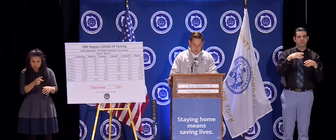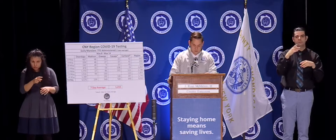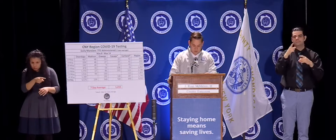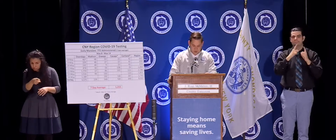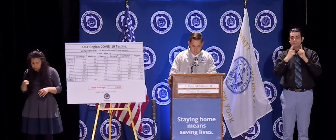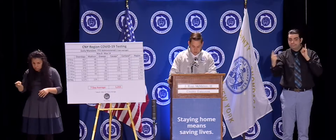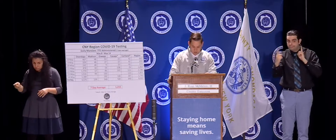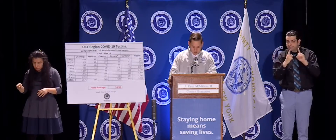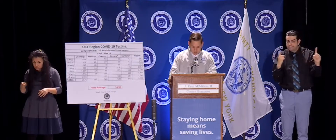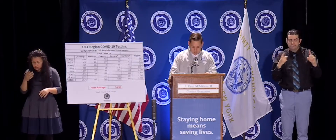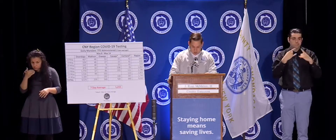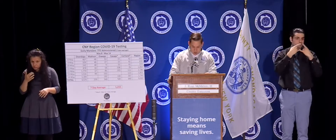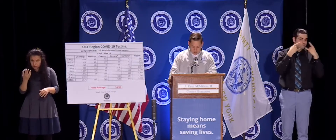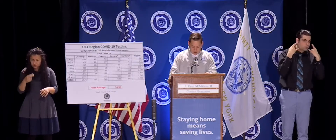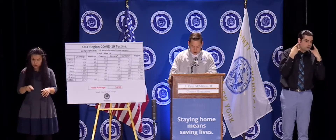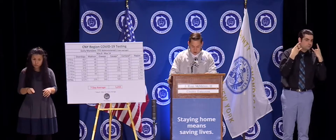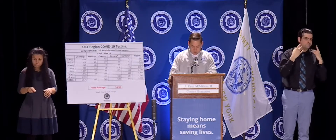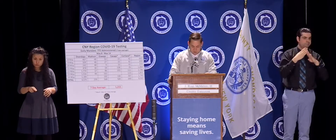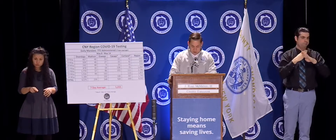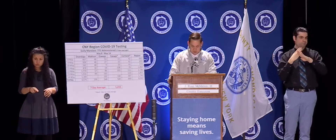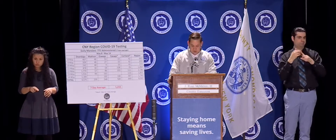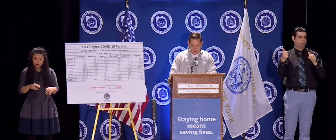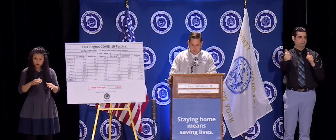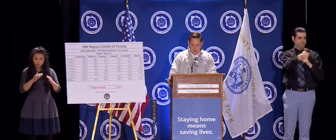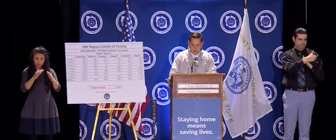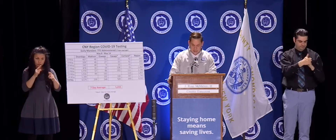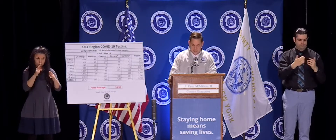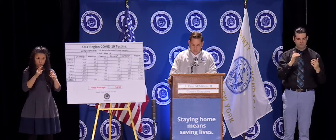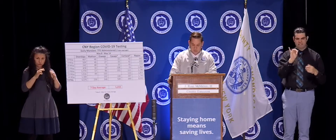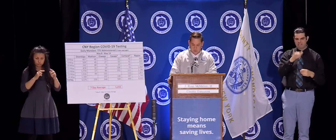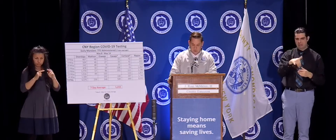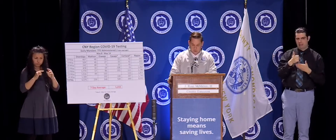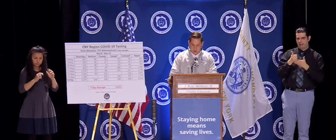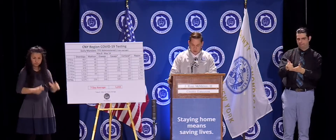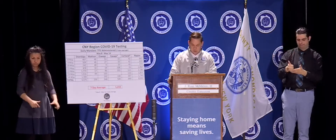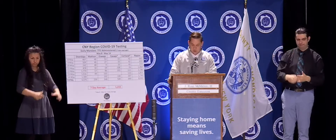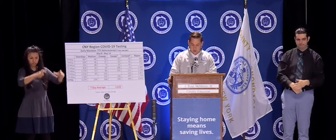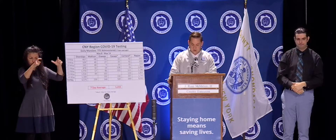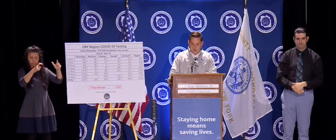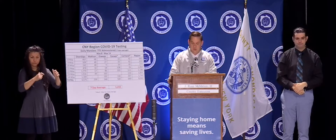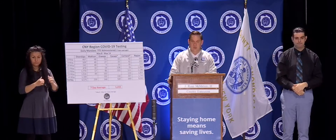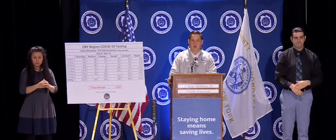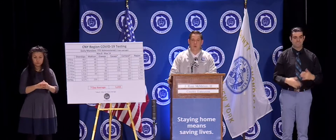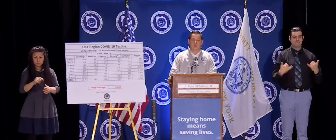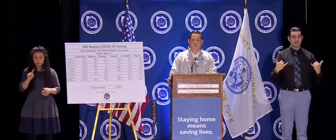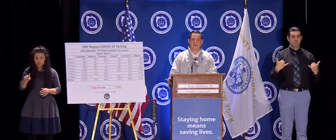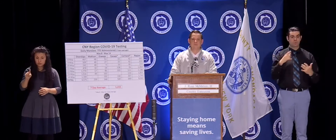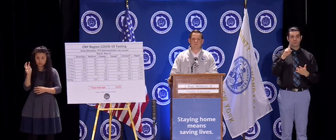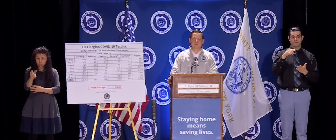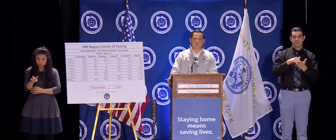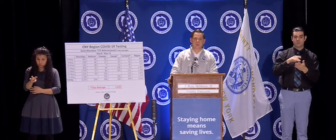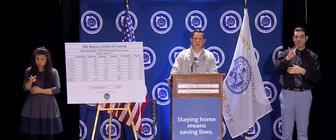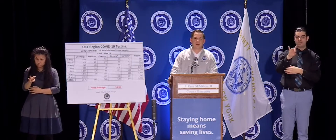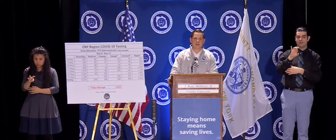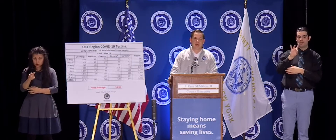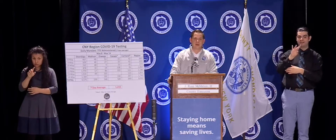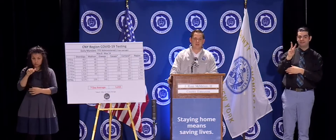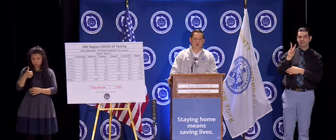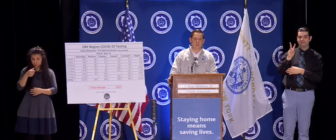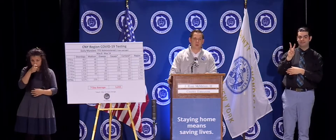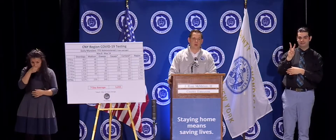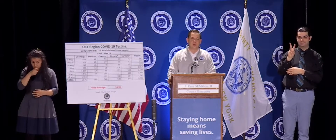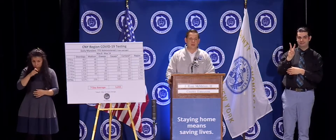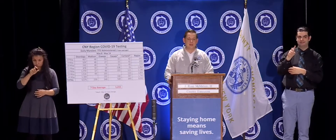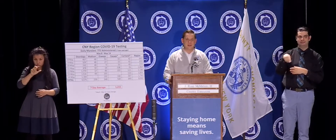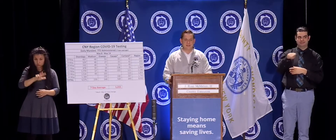really already isolated. We now have 1,688 people in community isolation or quarantine. Again,